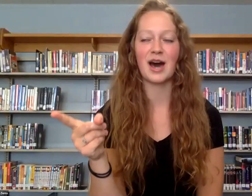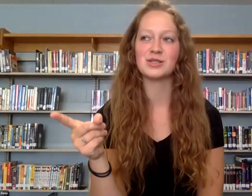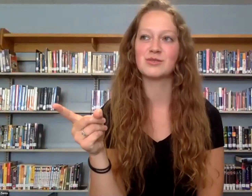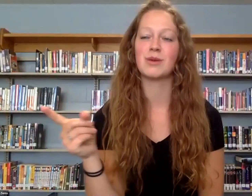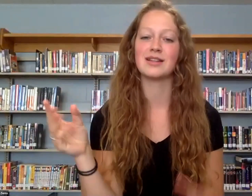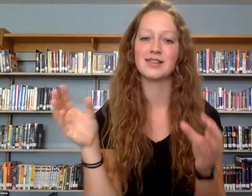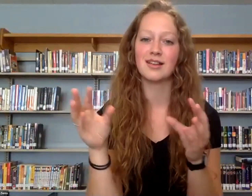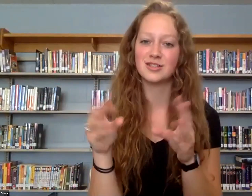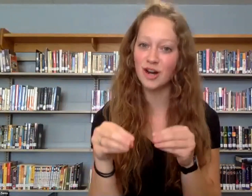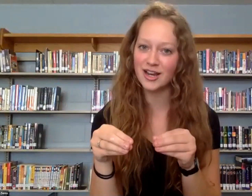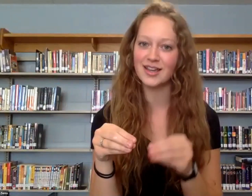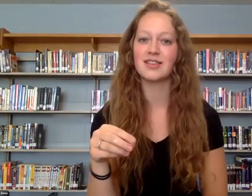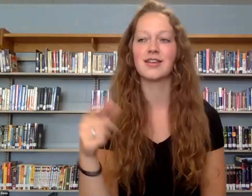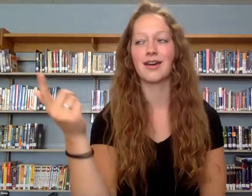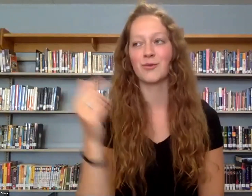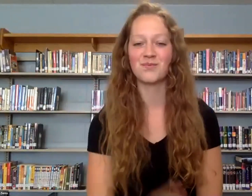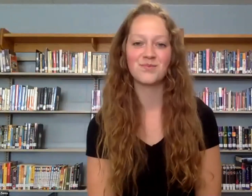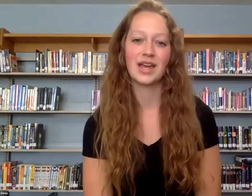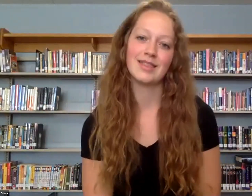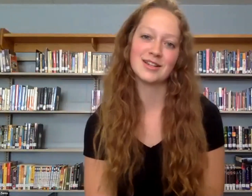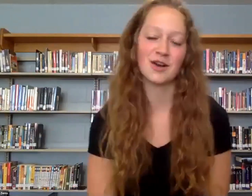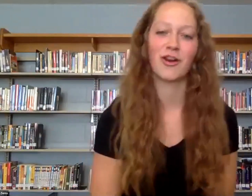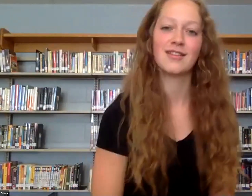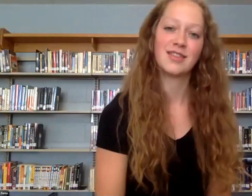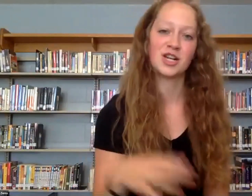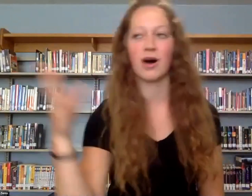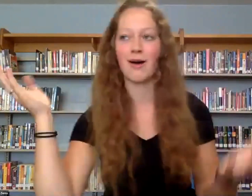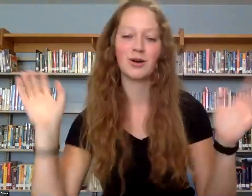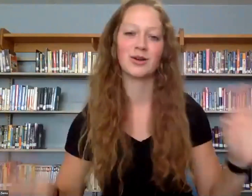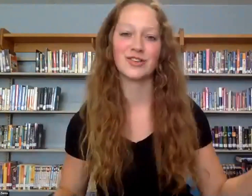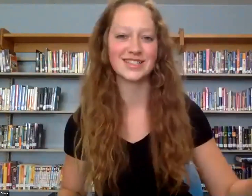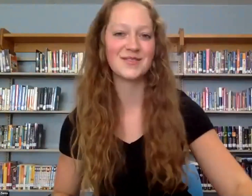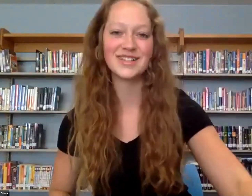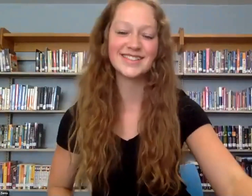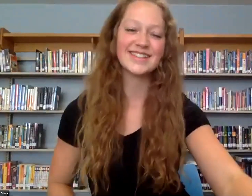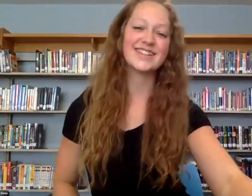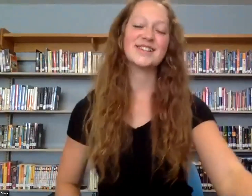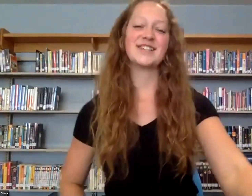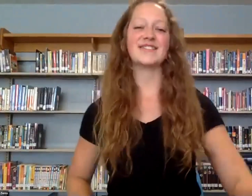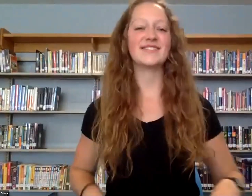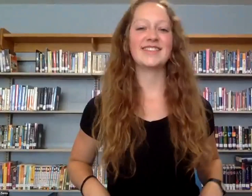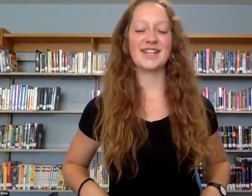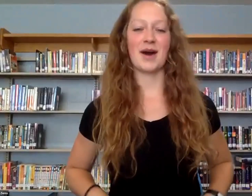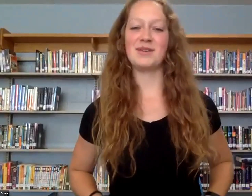house remains dark, and they're like, "Oh, there's our friend. There's Bob," or whatever his name was. So they copied the